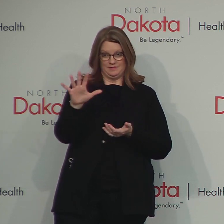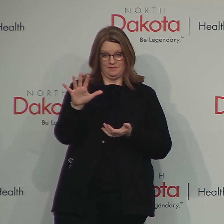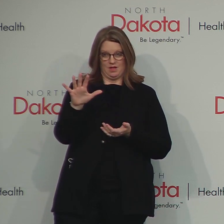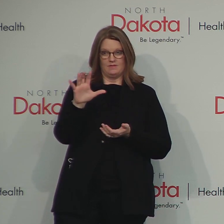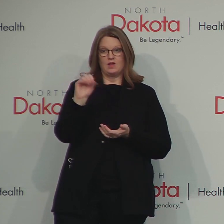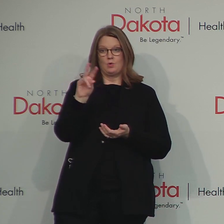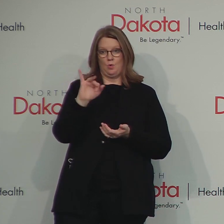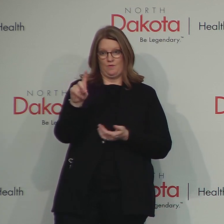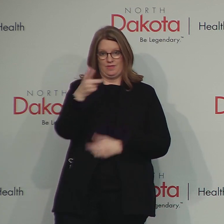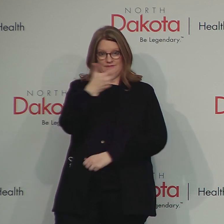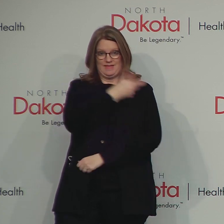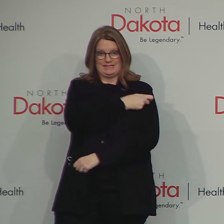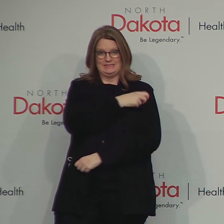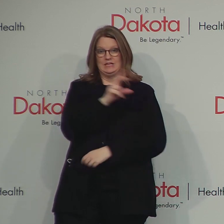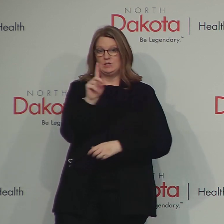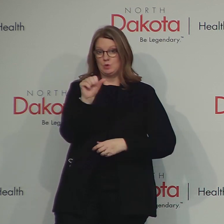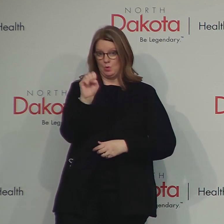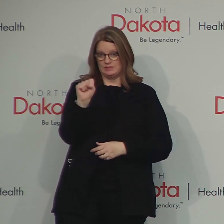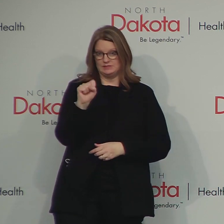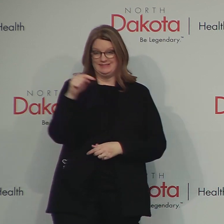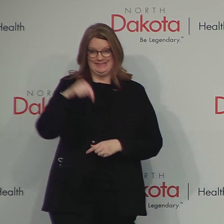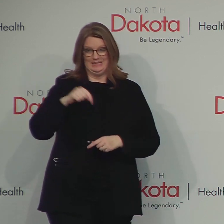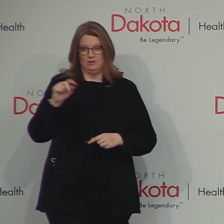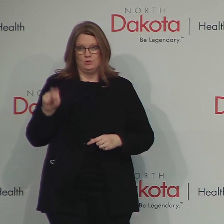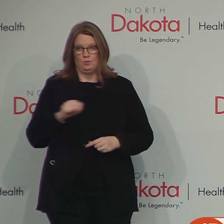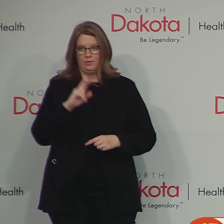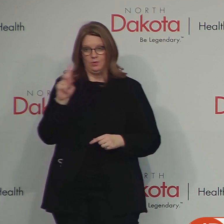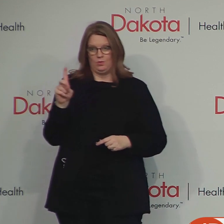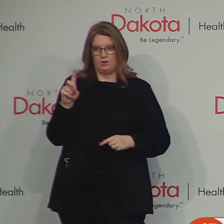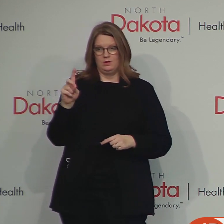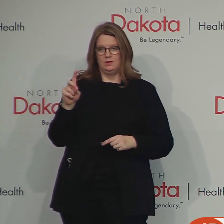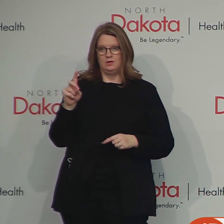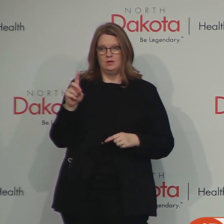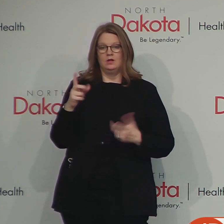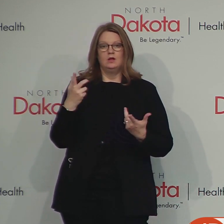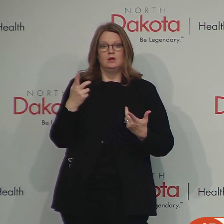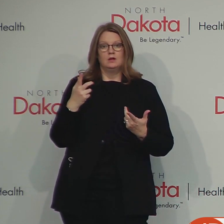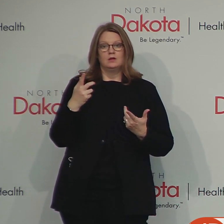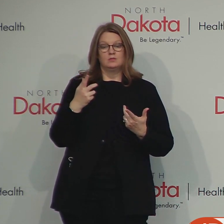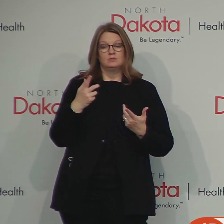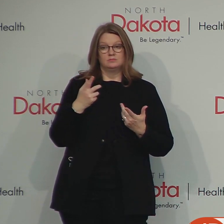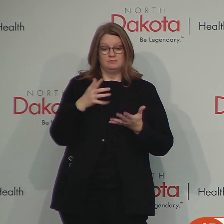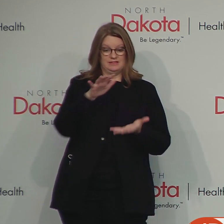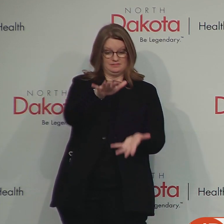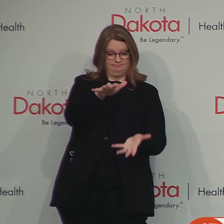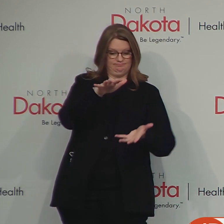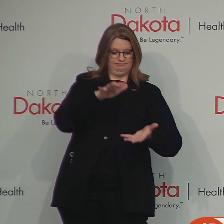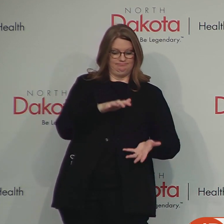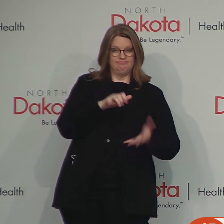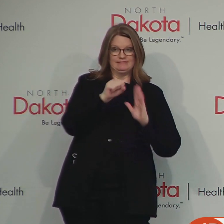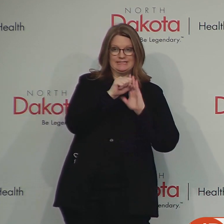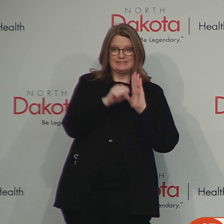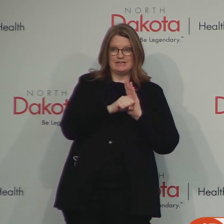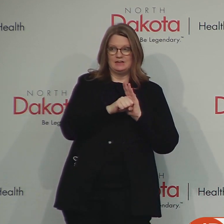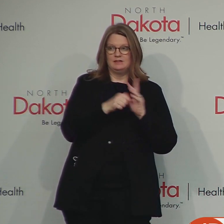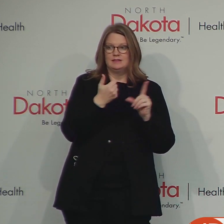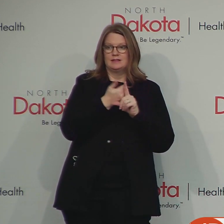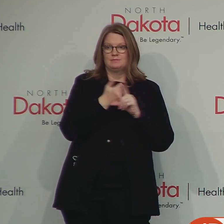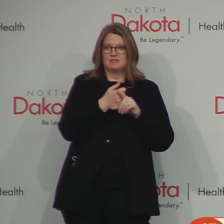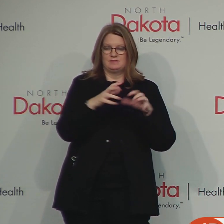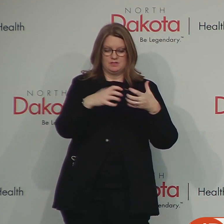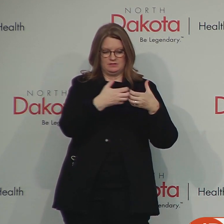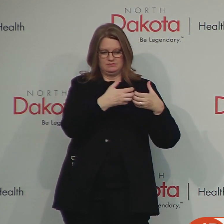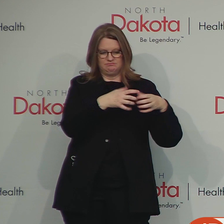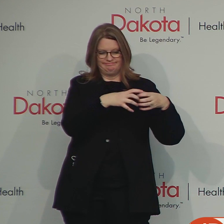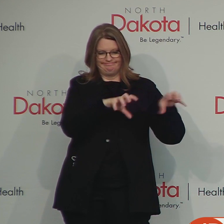76,275 COVID vaccine doses in North Dakota. All of those, as soon as they're allocated to the state, are distributed and